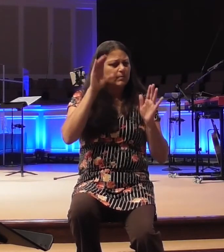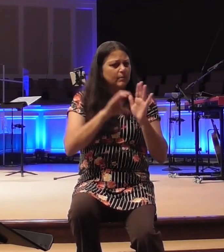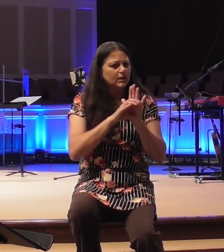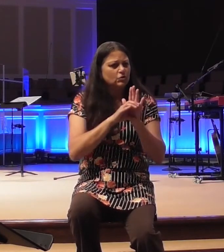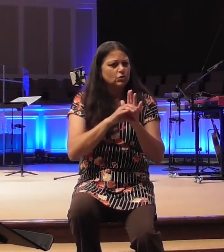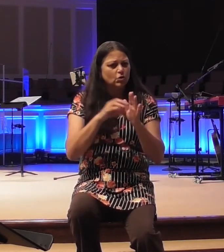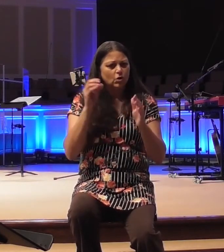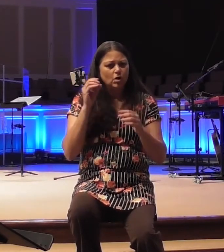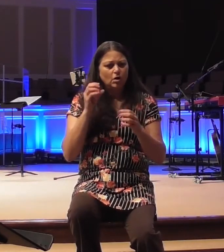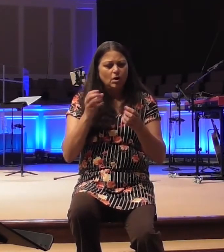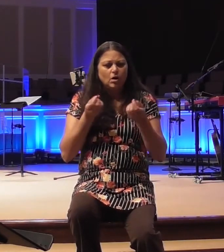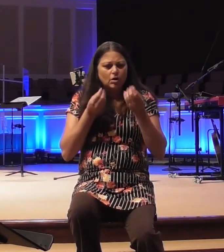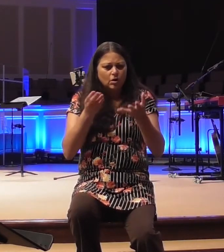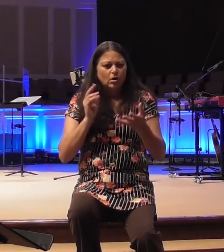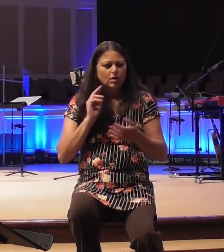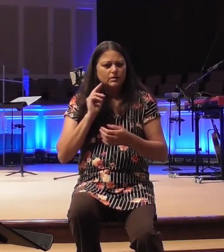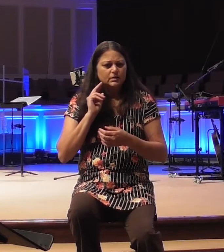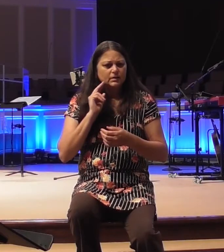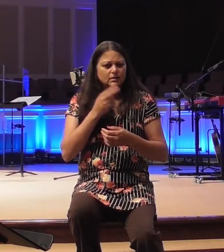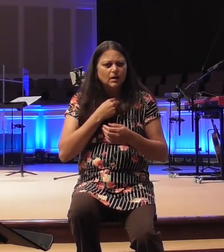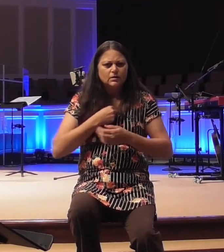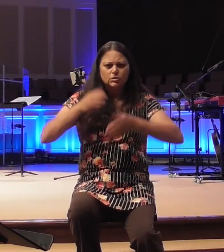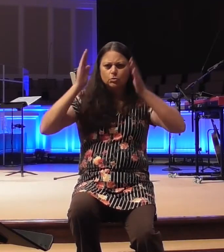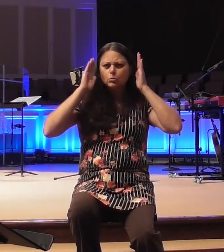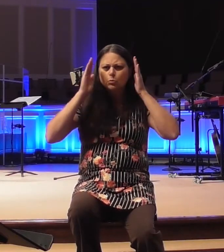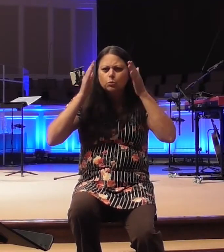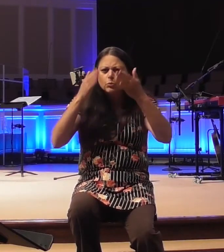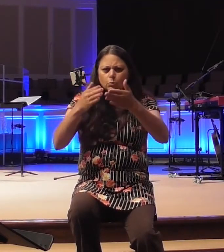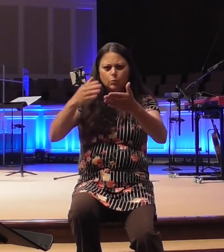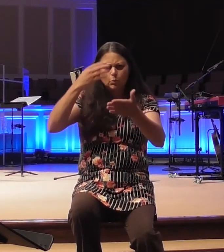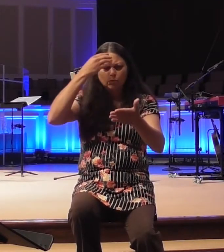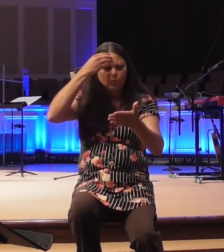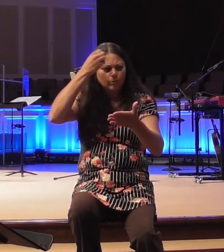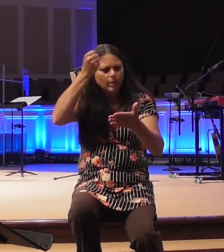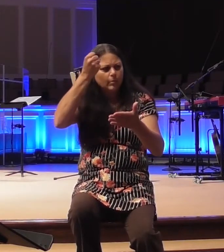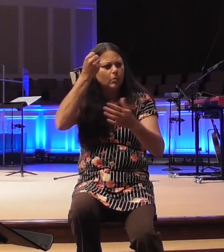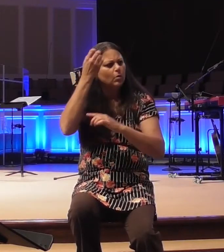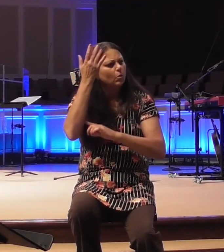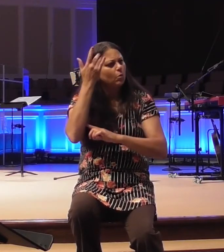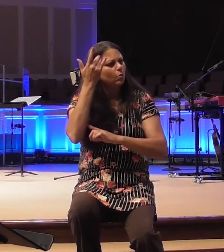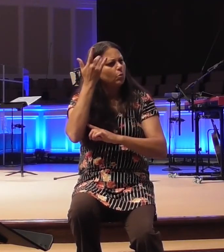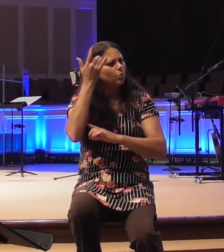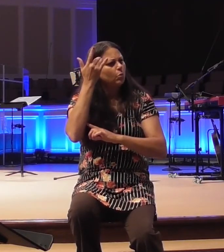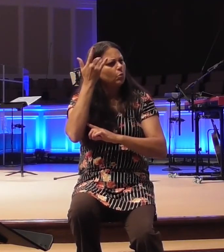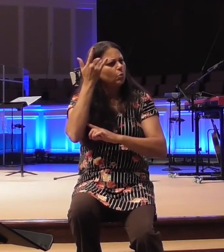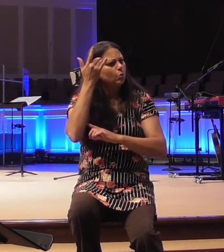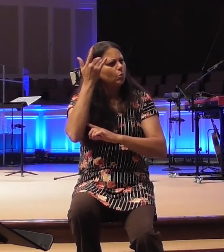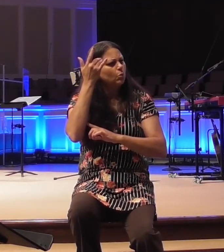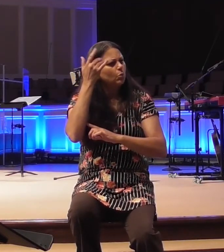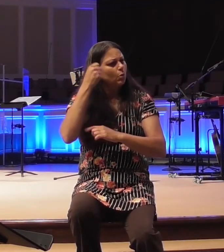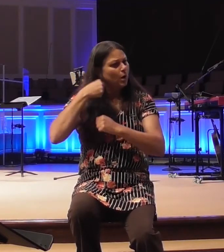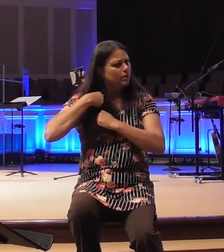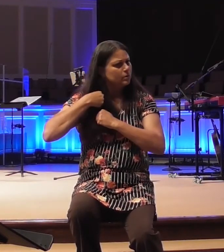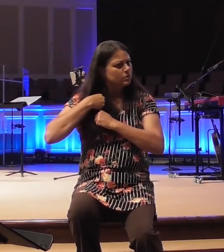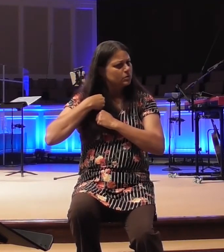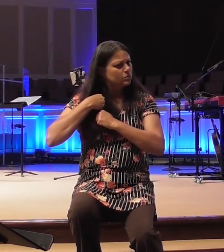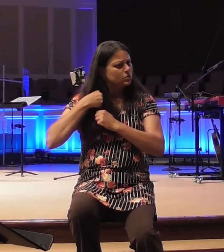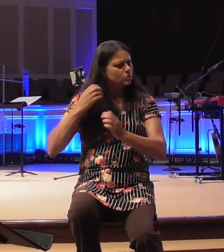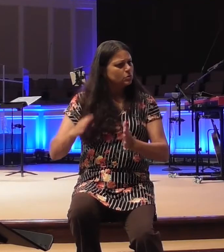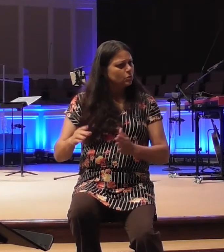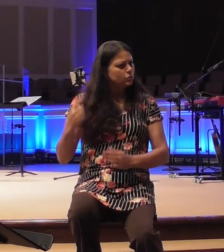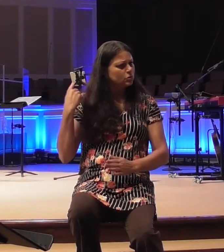attention, that makes it so memorable. Why were those men there? Why is that picture